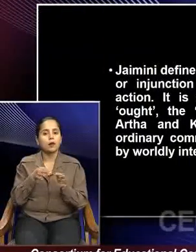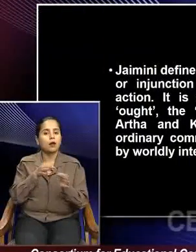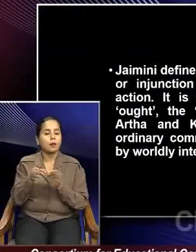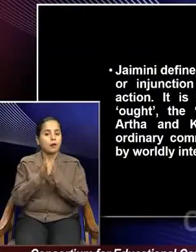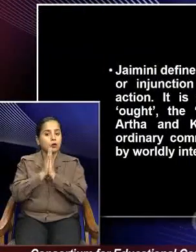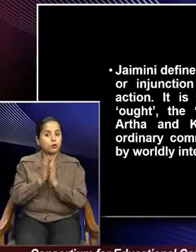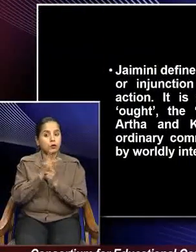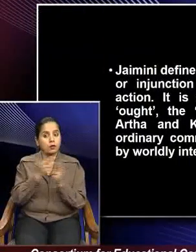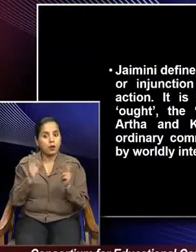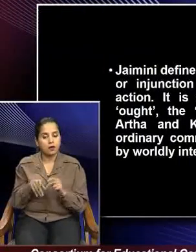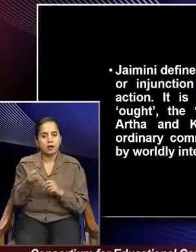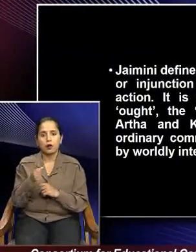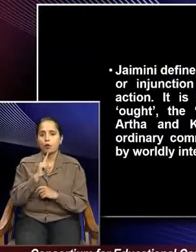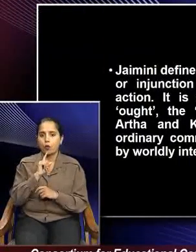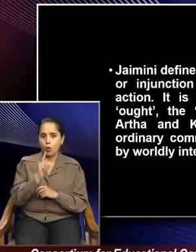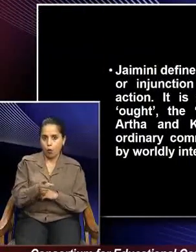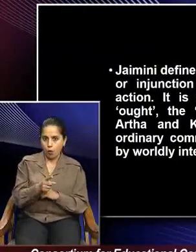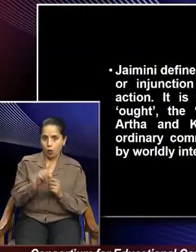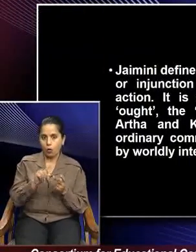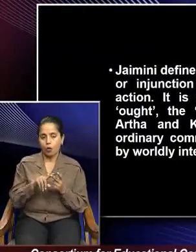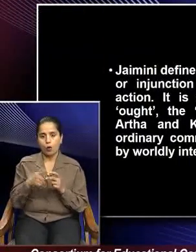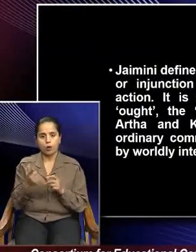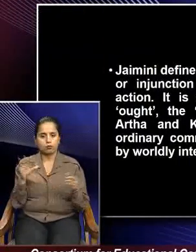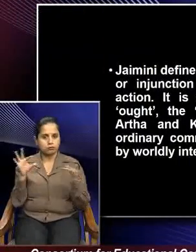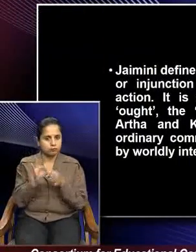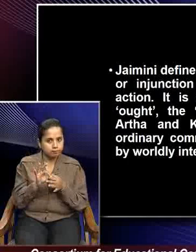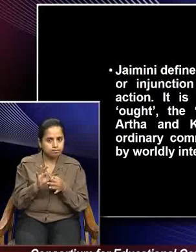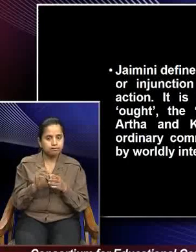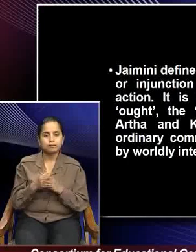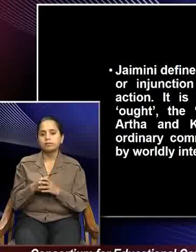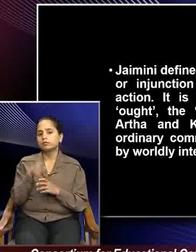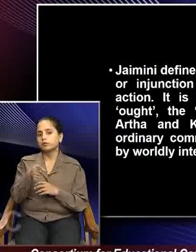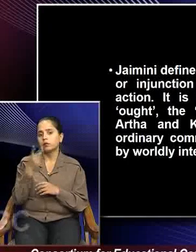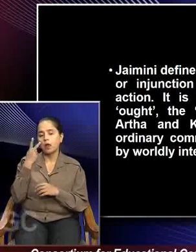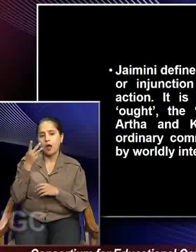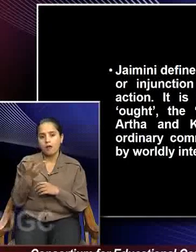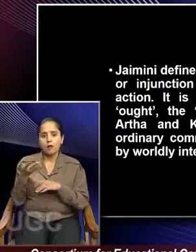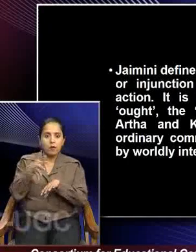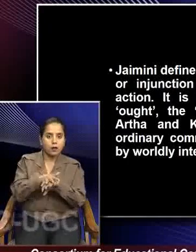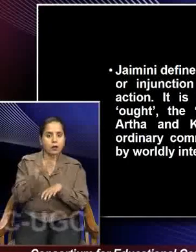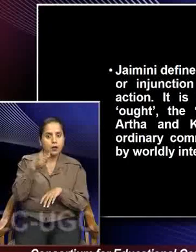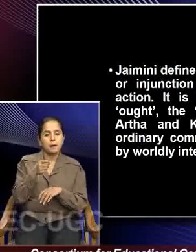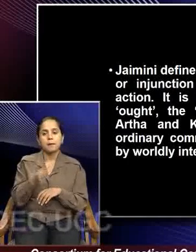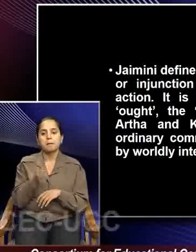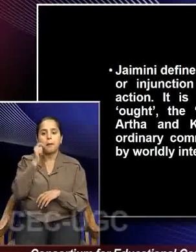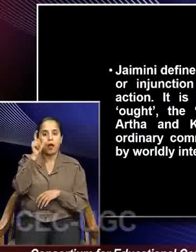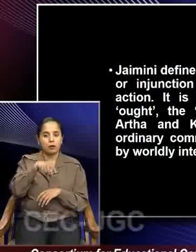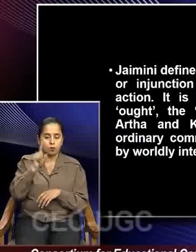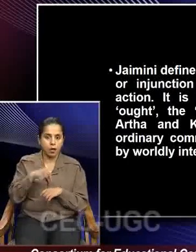a command or injunction which impels men to